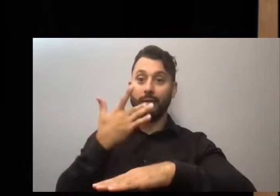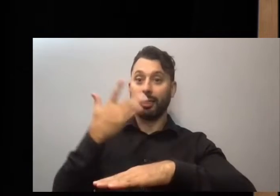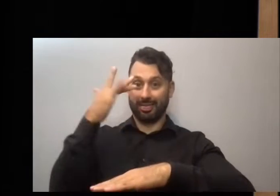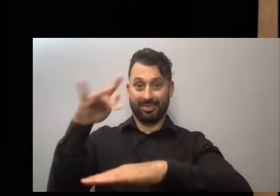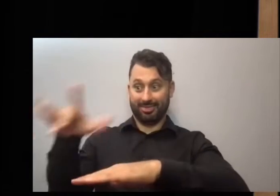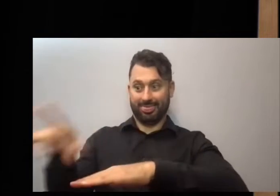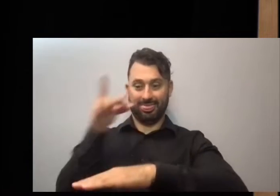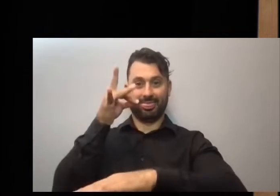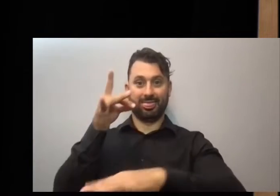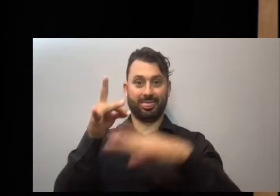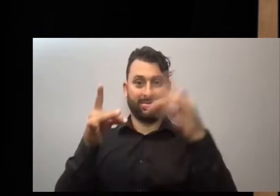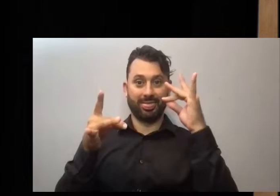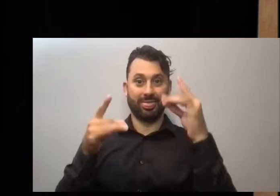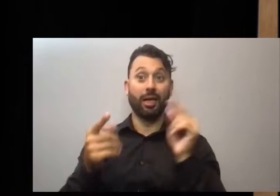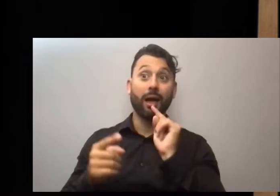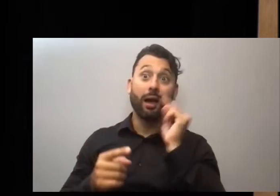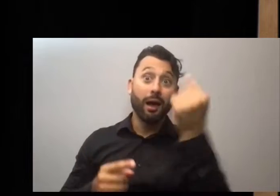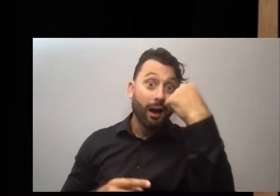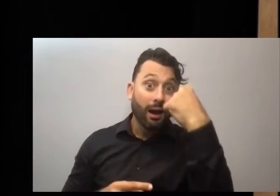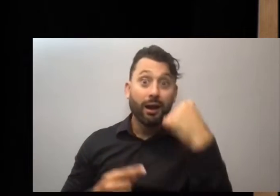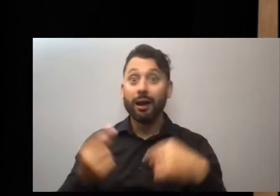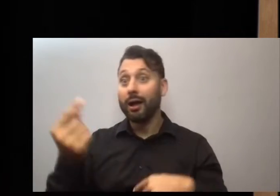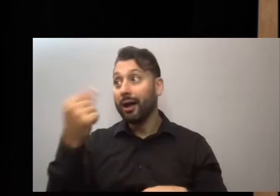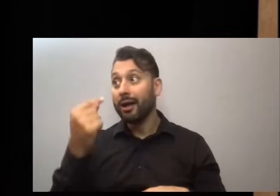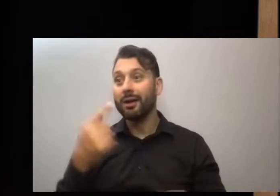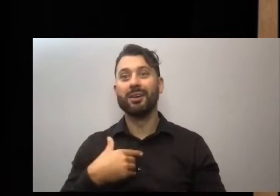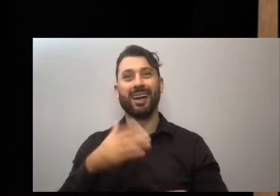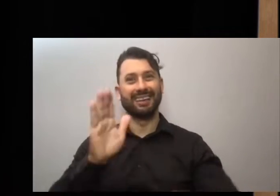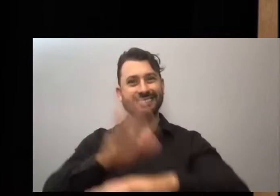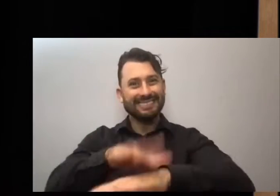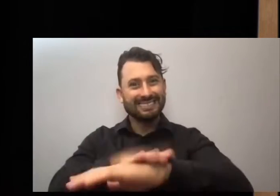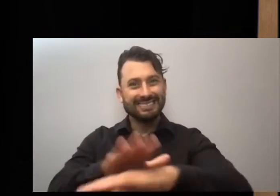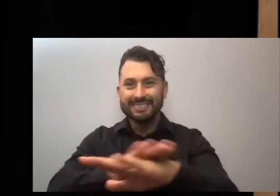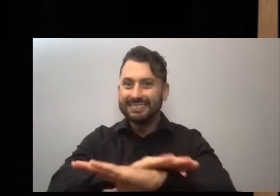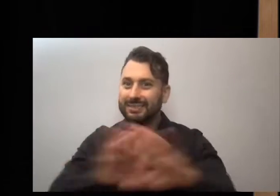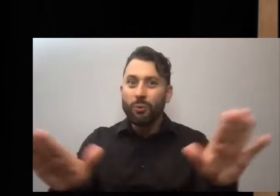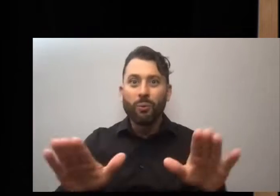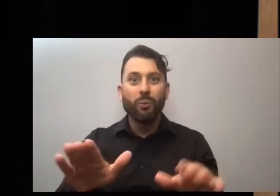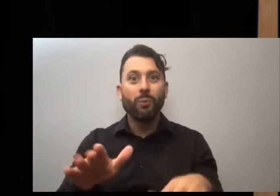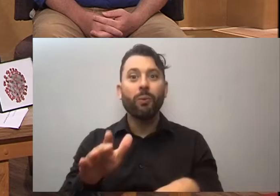their faces, or, you know, if people are sick, they stay away from others.